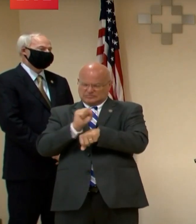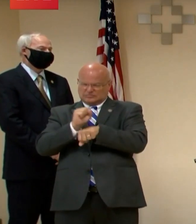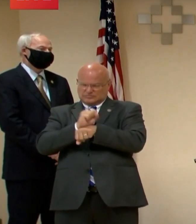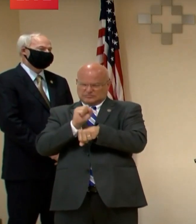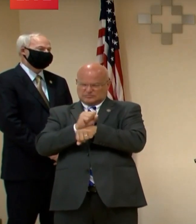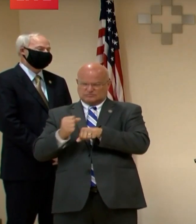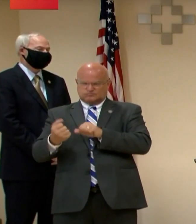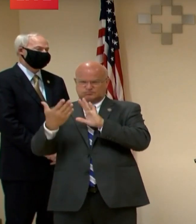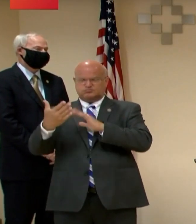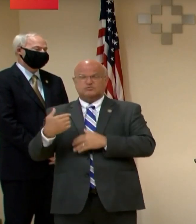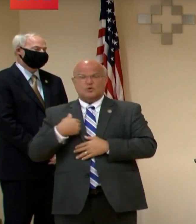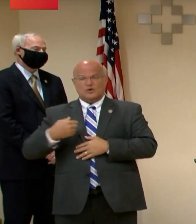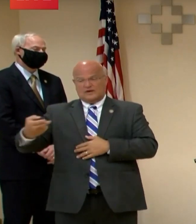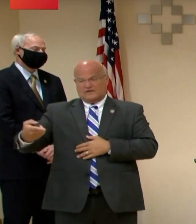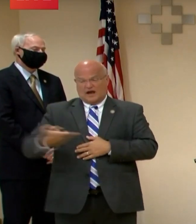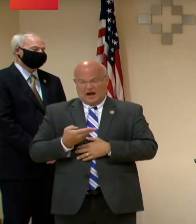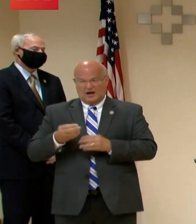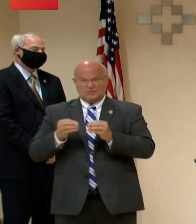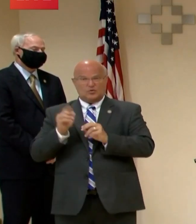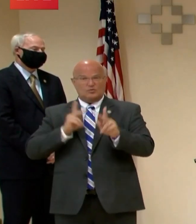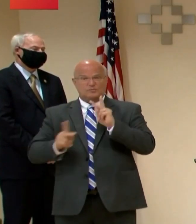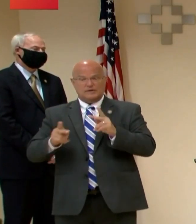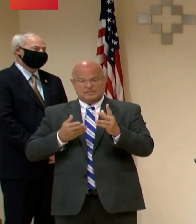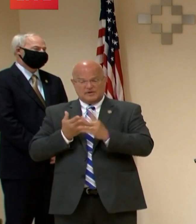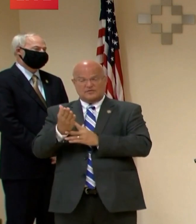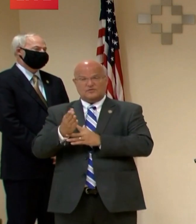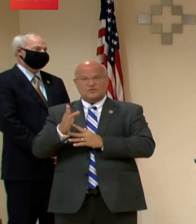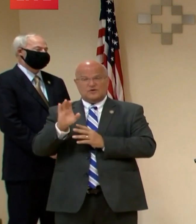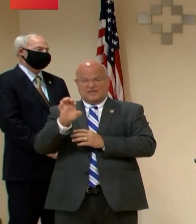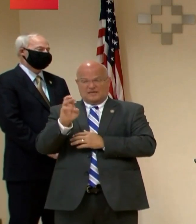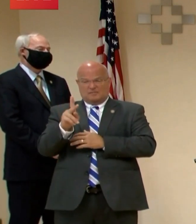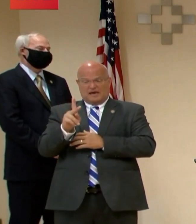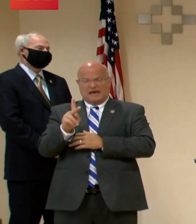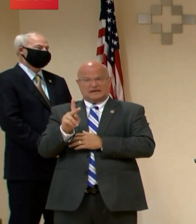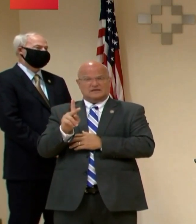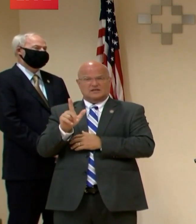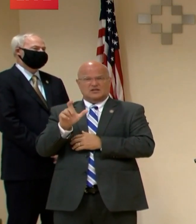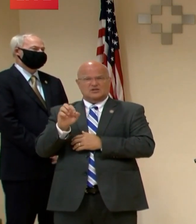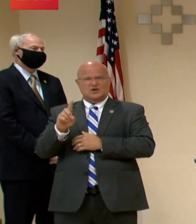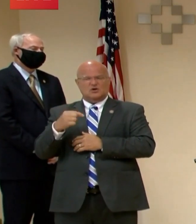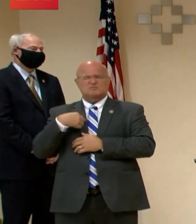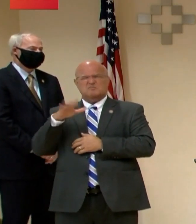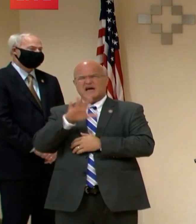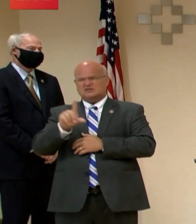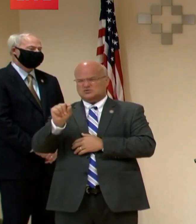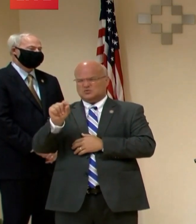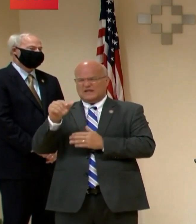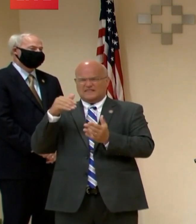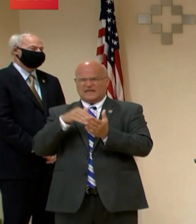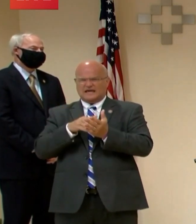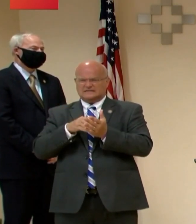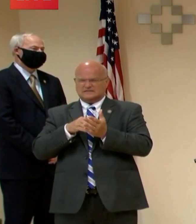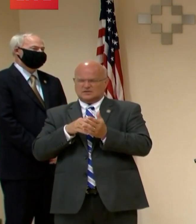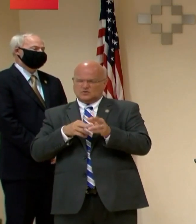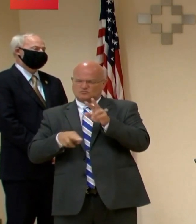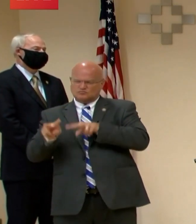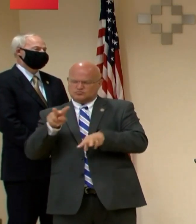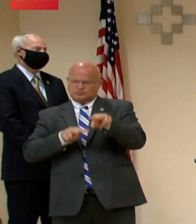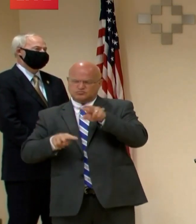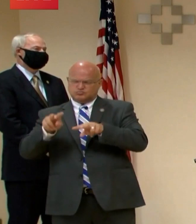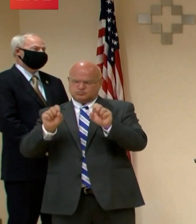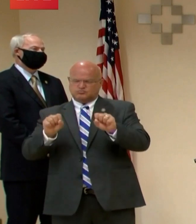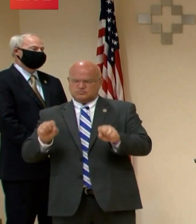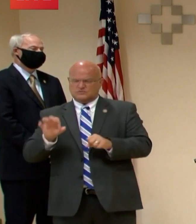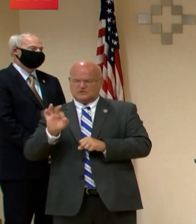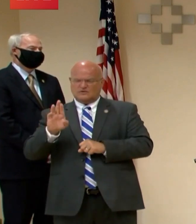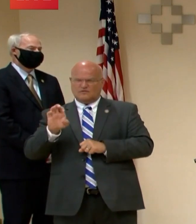that. We've hired additional folks on to try to get through the backload. We've got about 20,000 claims that are under review status for potential